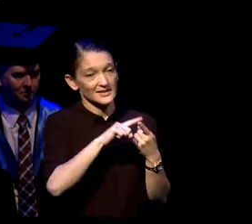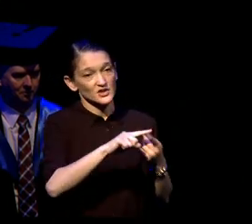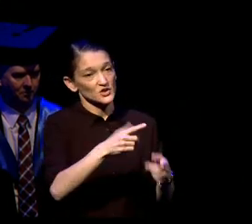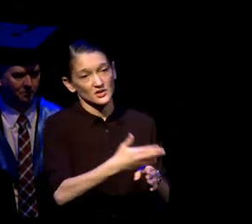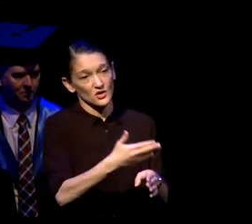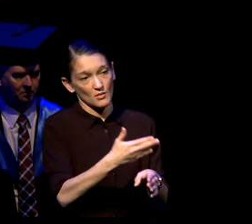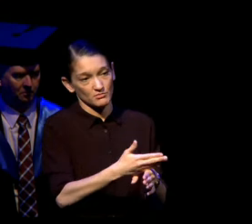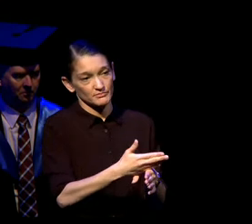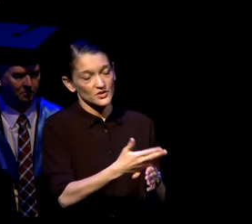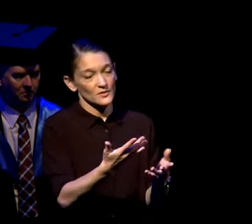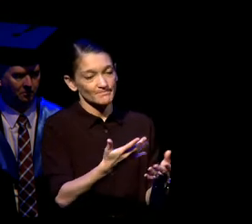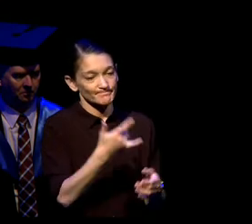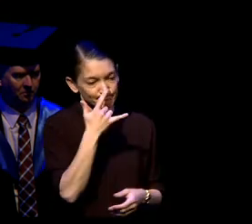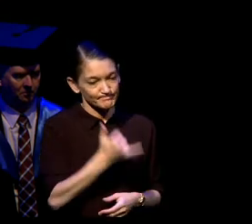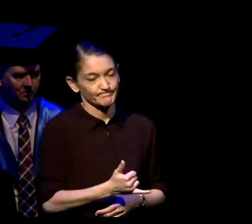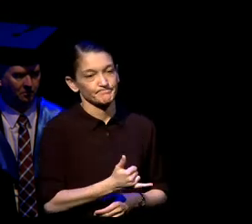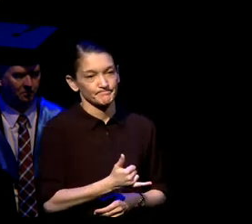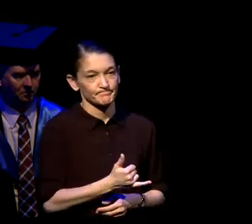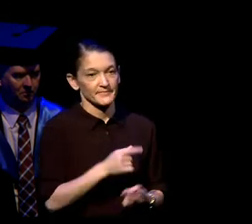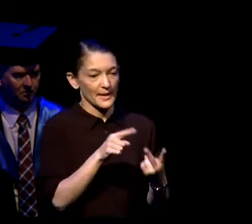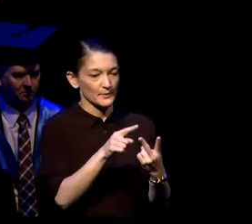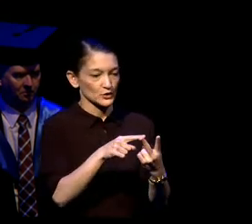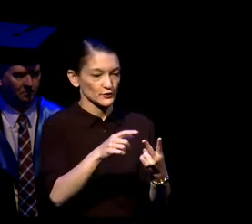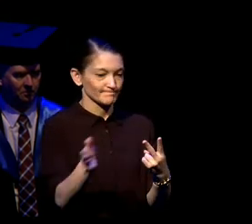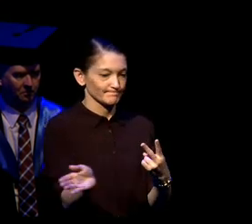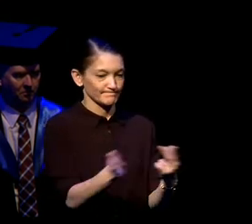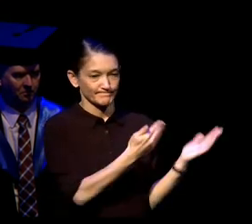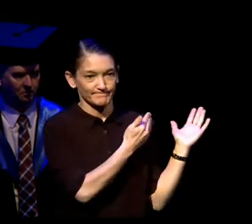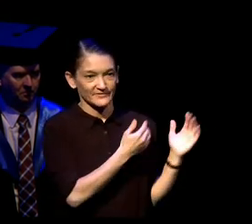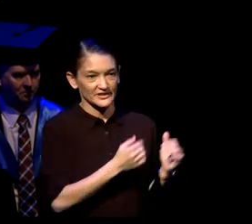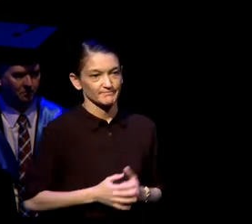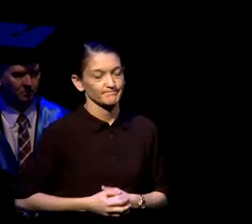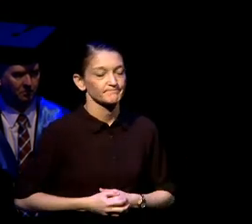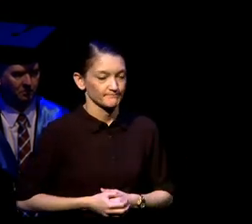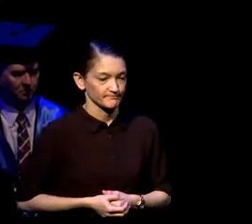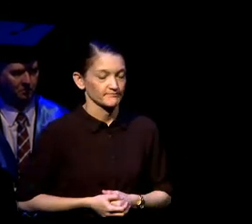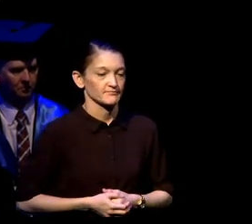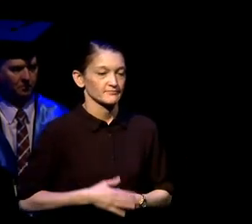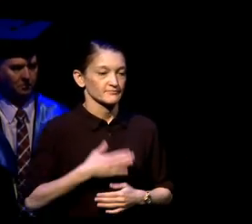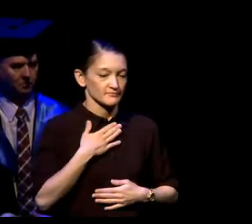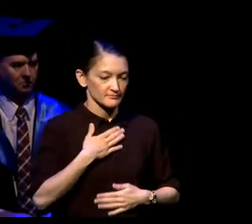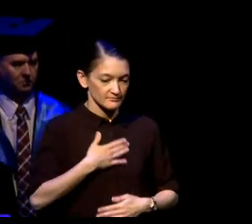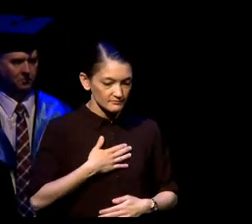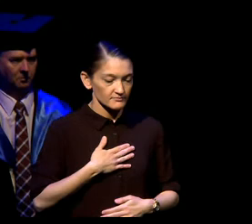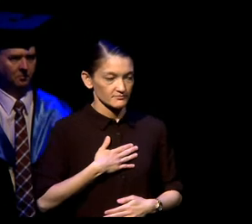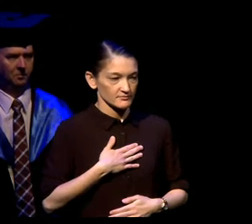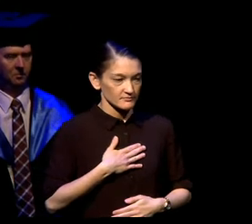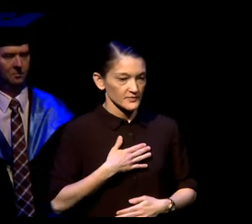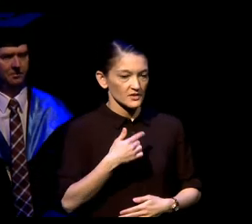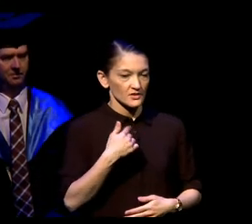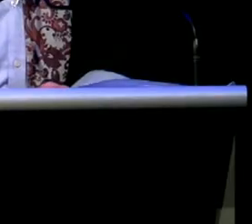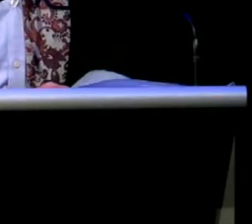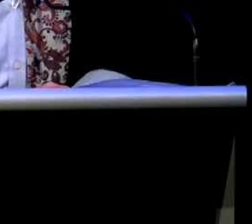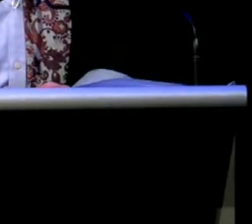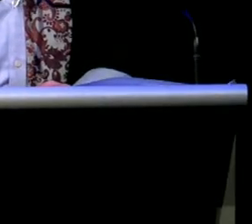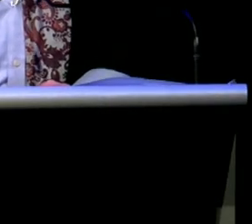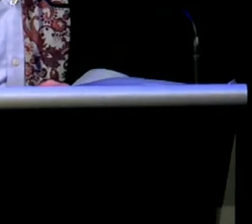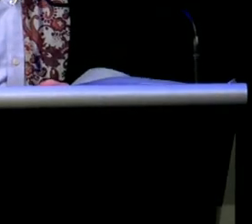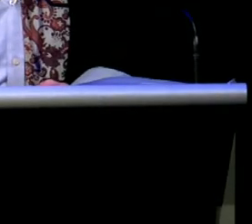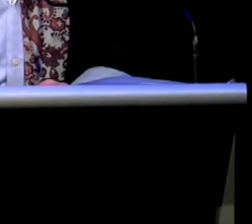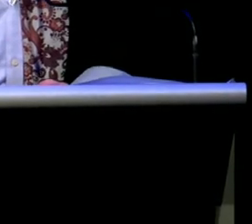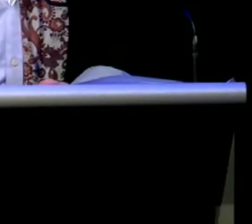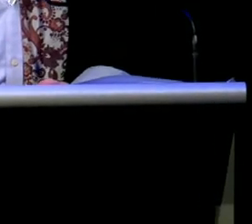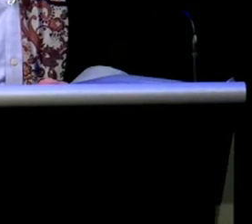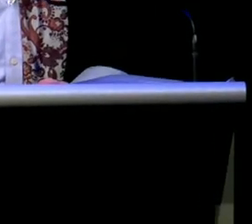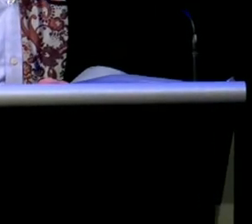myself out upon. So career number two bit the dust for me. So sitting there, I did a stock take of my skills. I'd done a few things